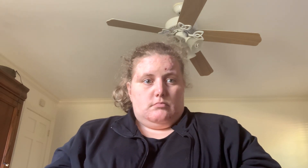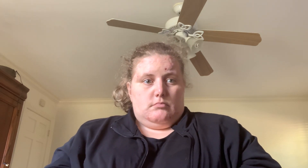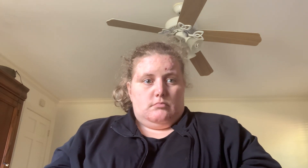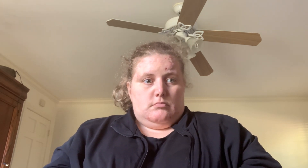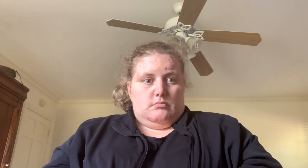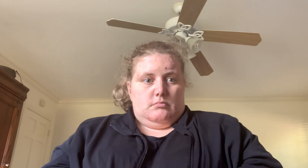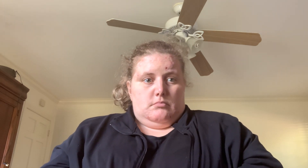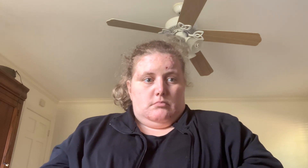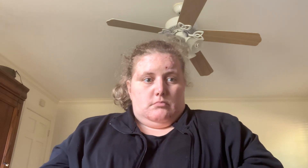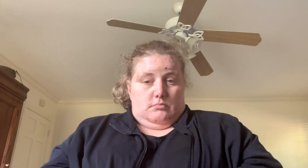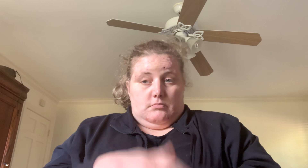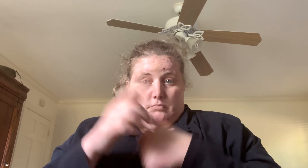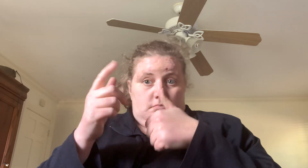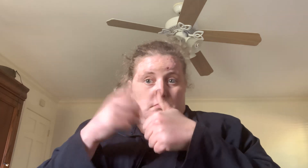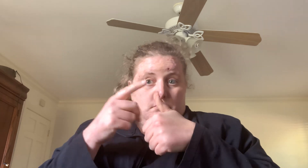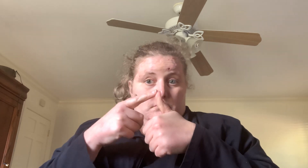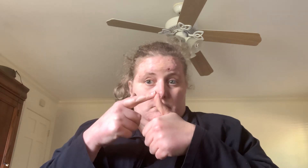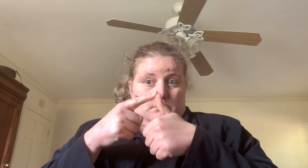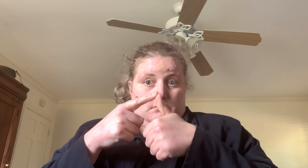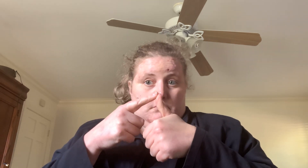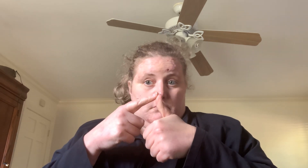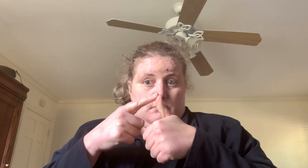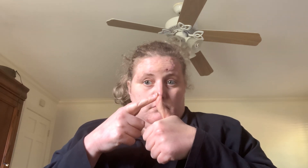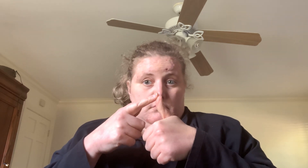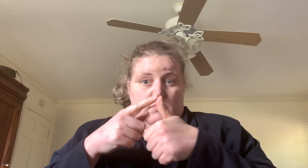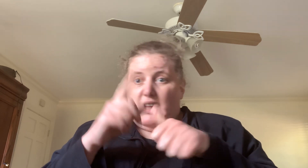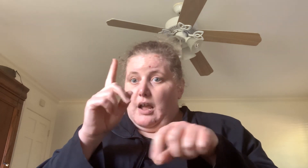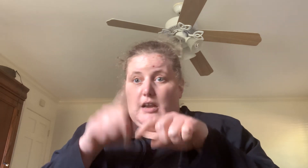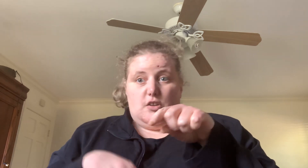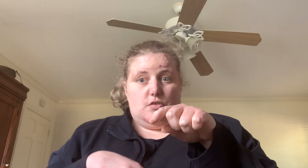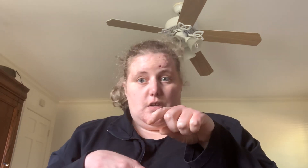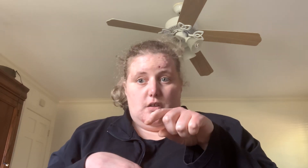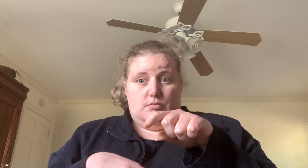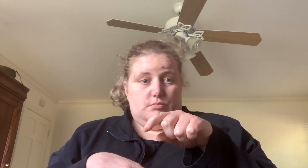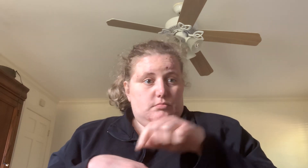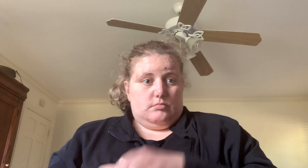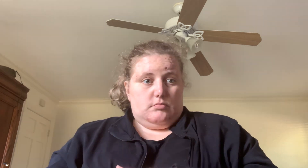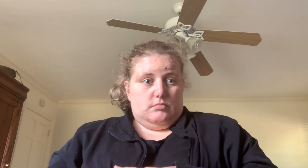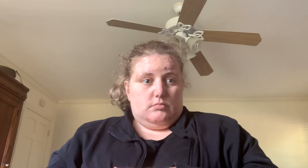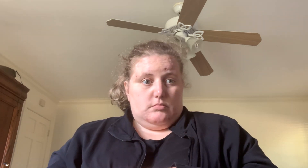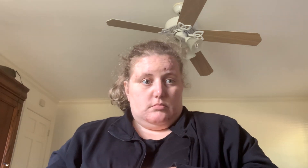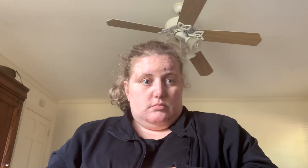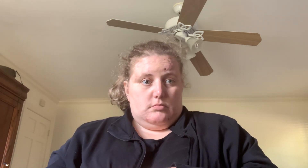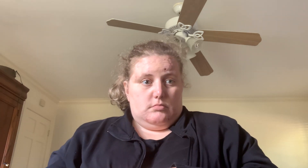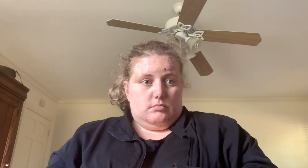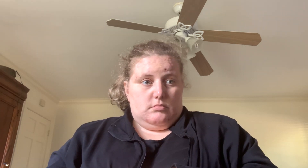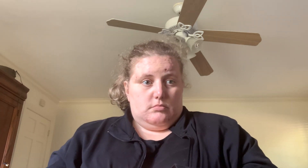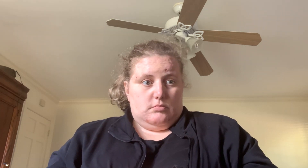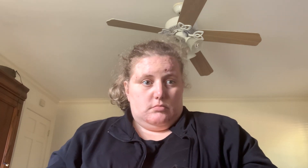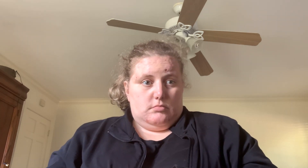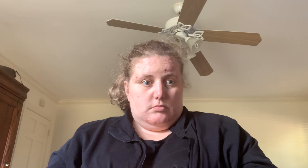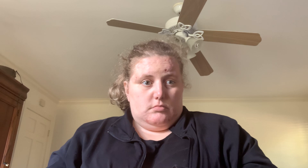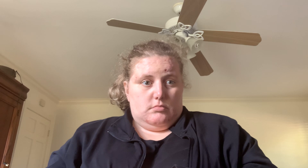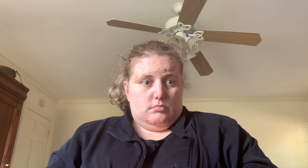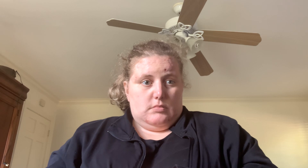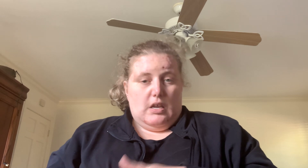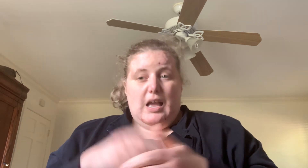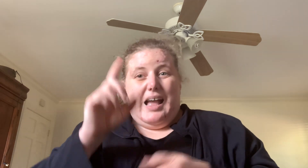That's the first step. I need to know, I can't just jump from moles of oxygen to carbon dioxide moles. I need to know, well, how many moles will I even have of